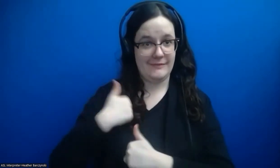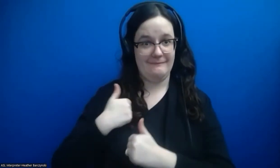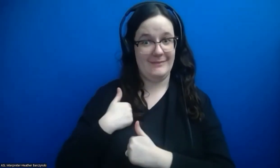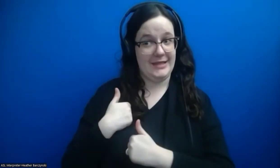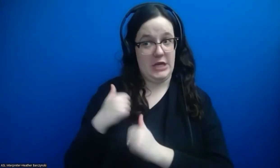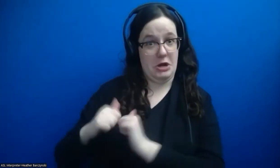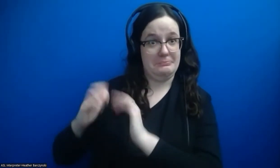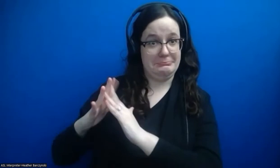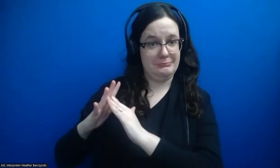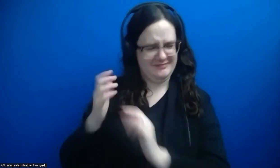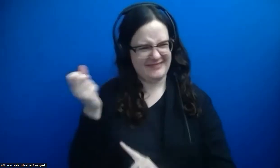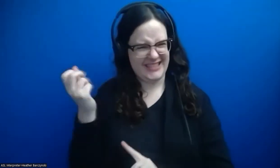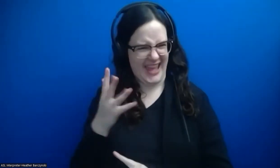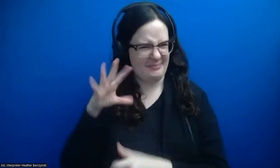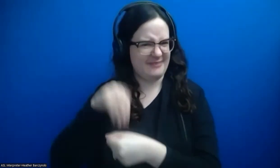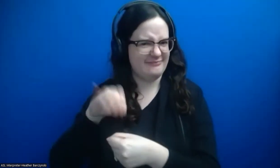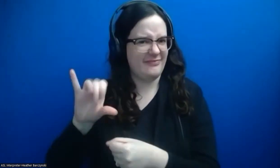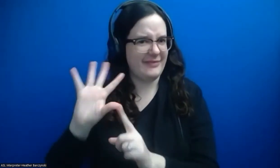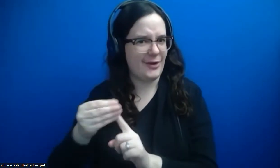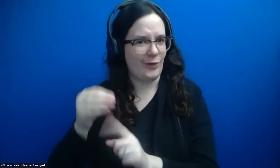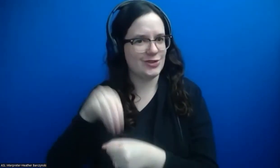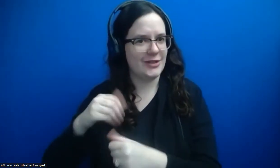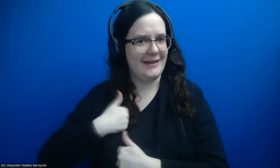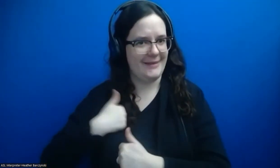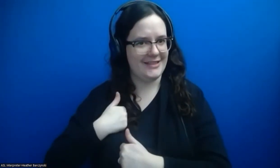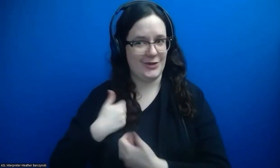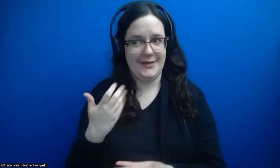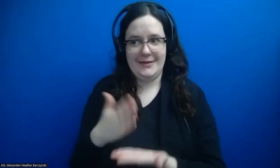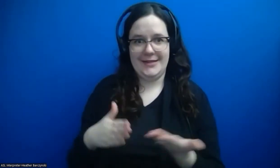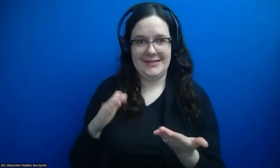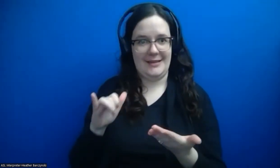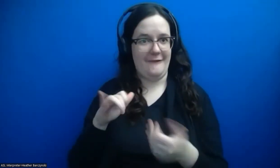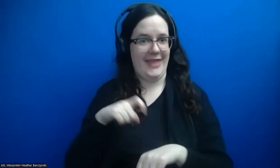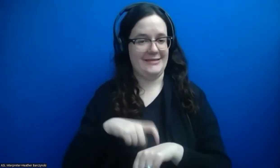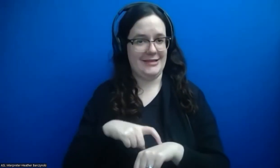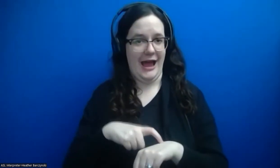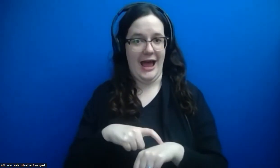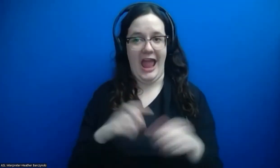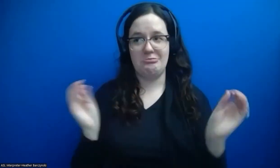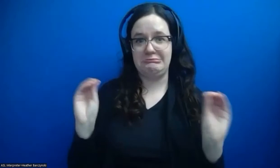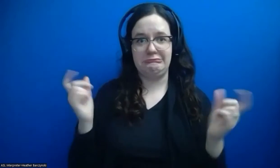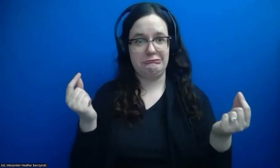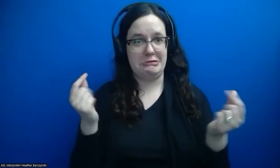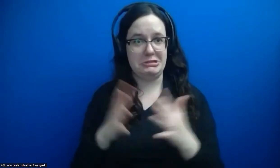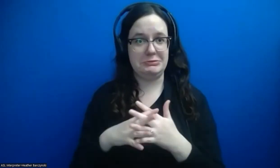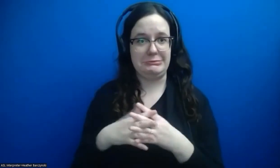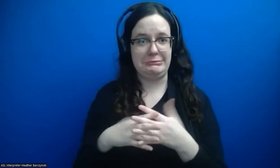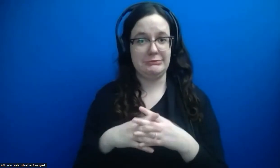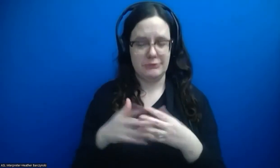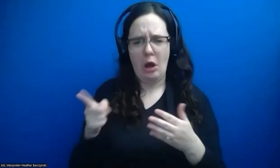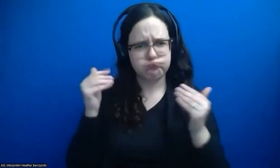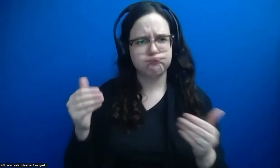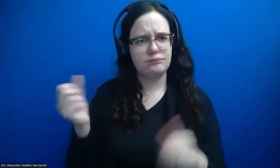of that culture, within the military, to fill some of that dead time, to promote some of that camaraderie and things like